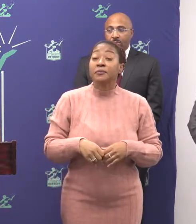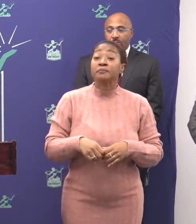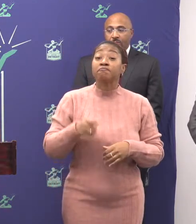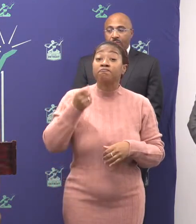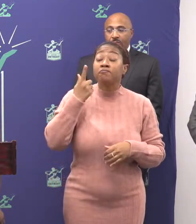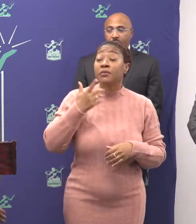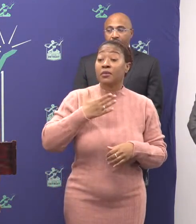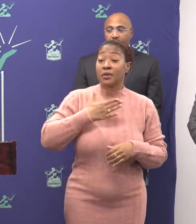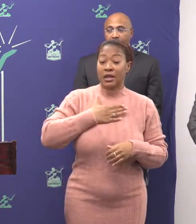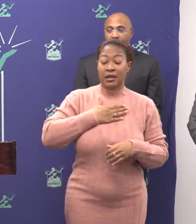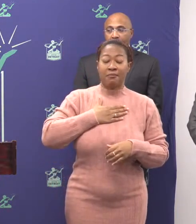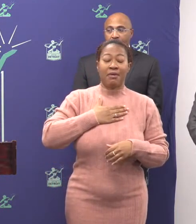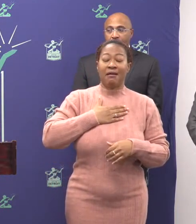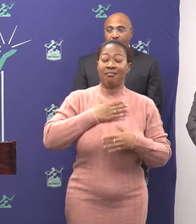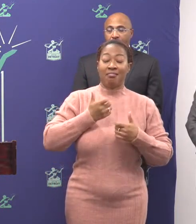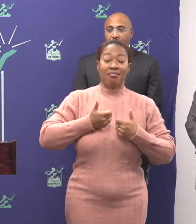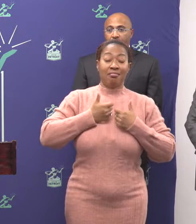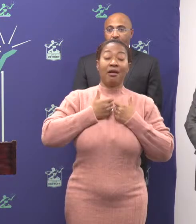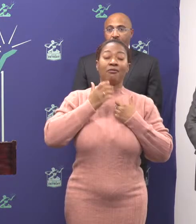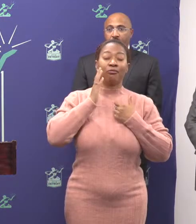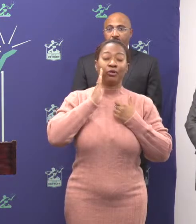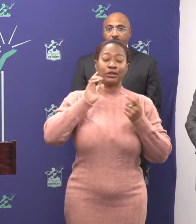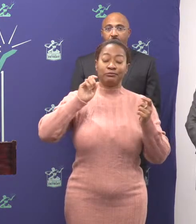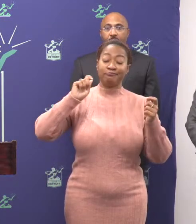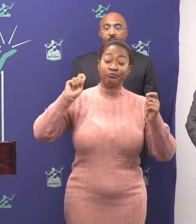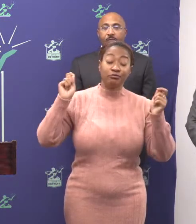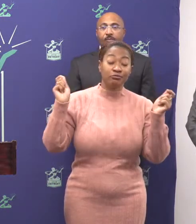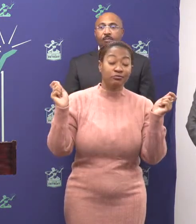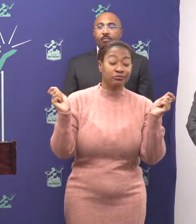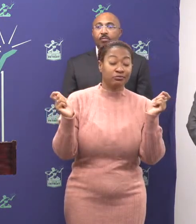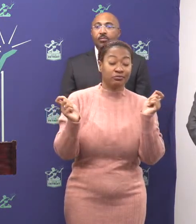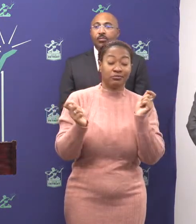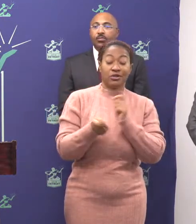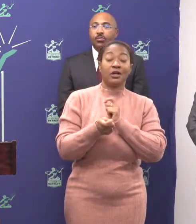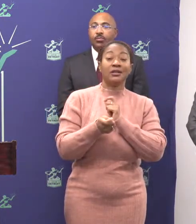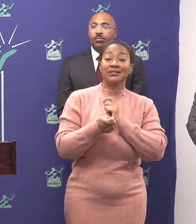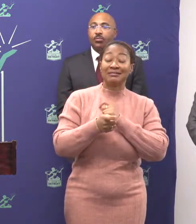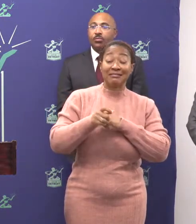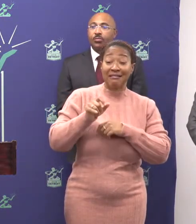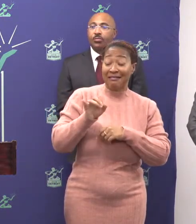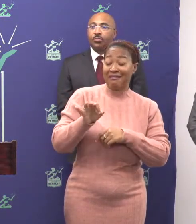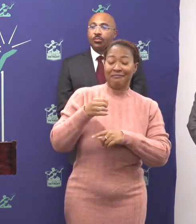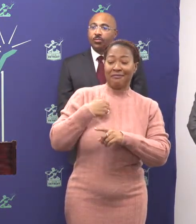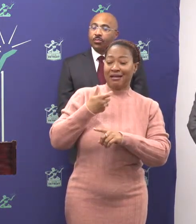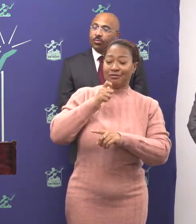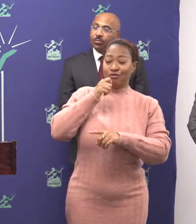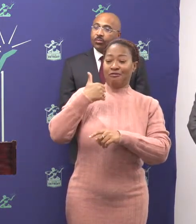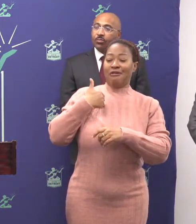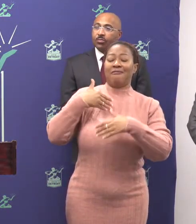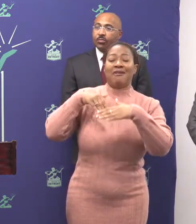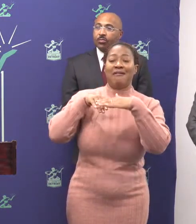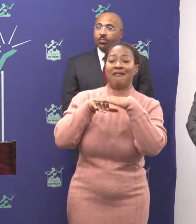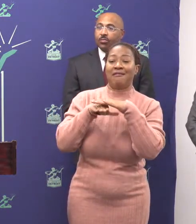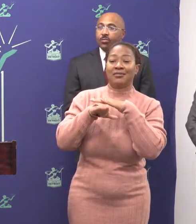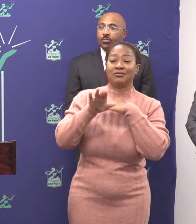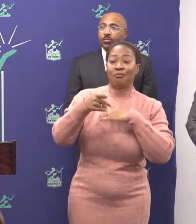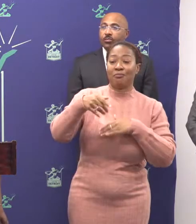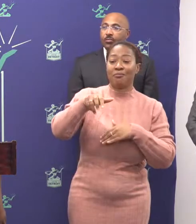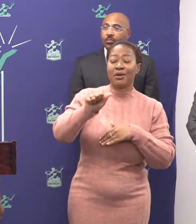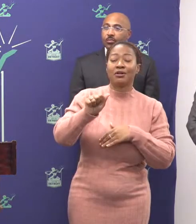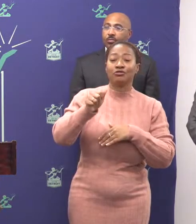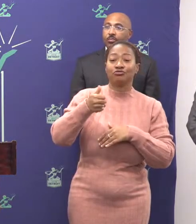My life would change dramatically because I would not be able to work, attend my doctor's